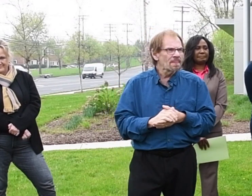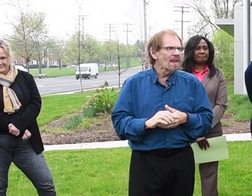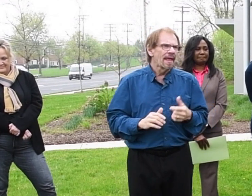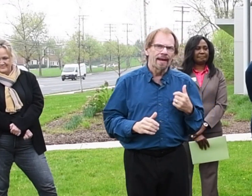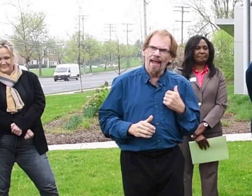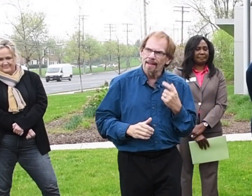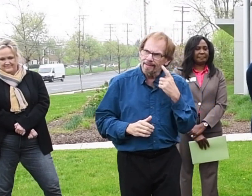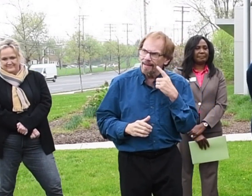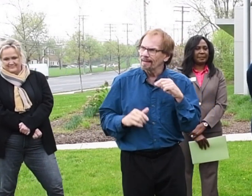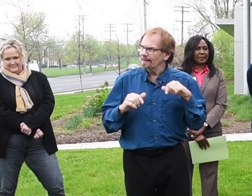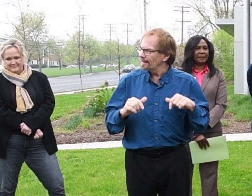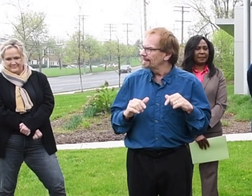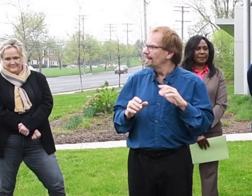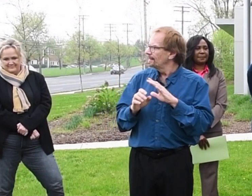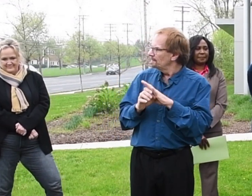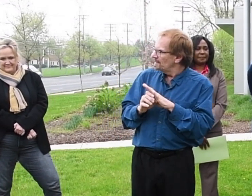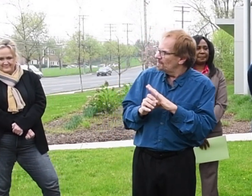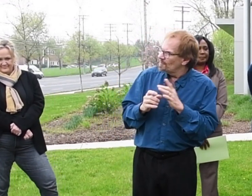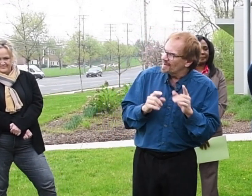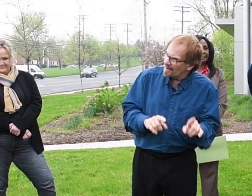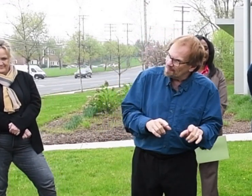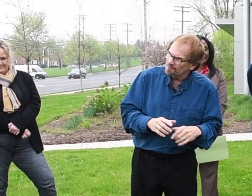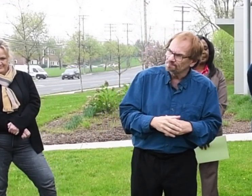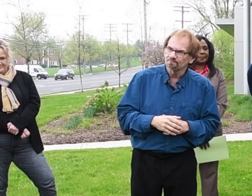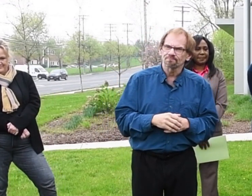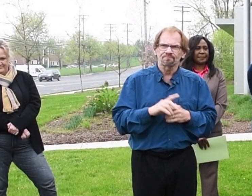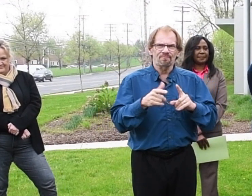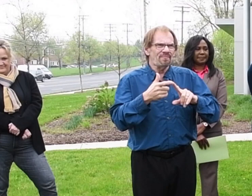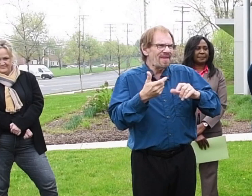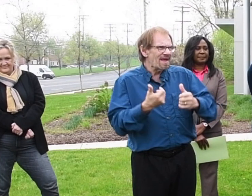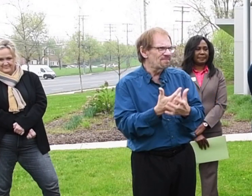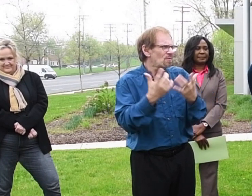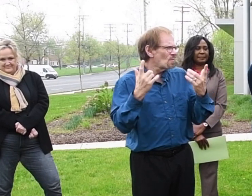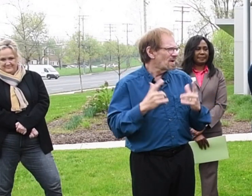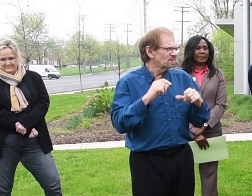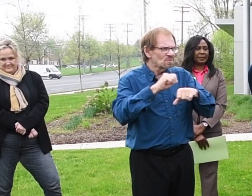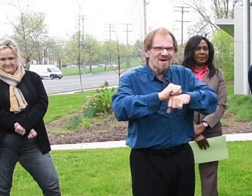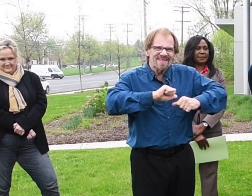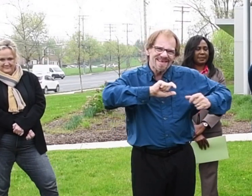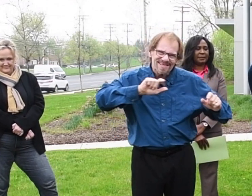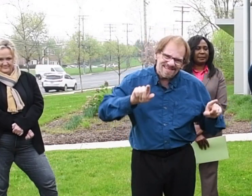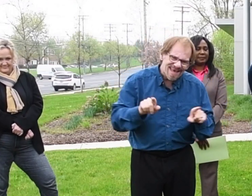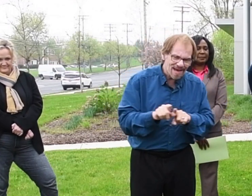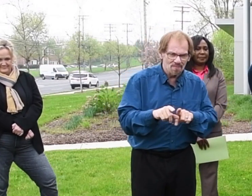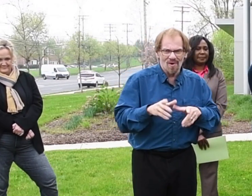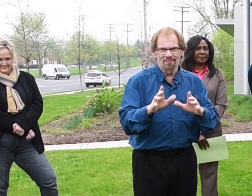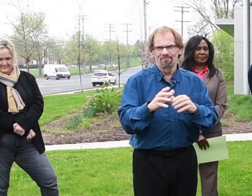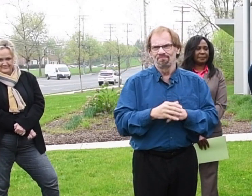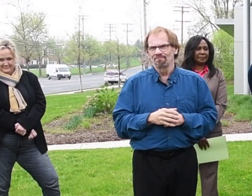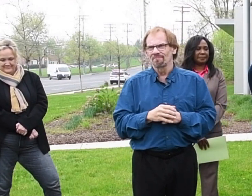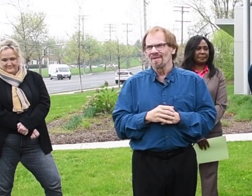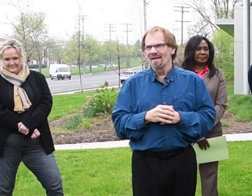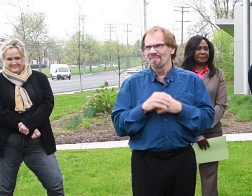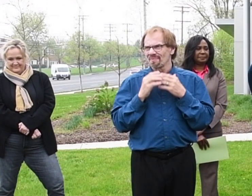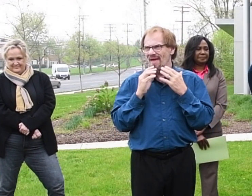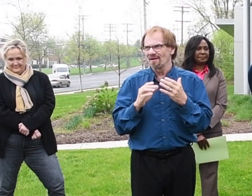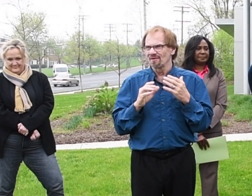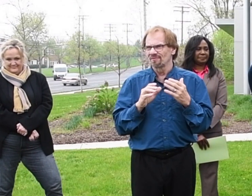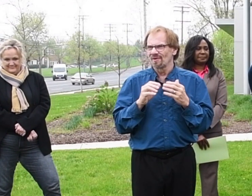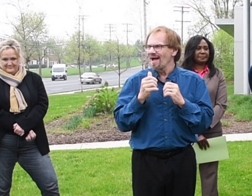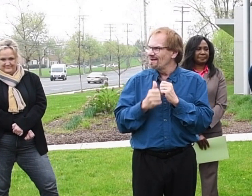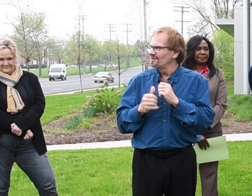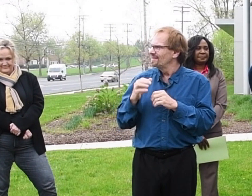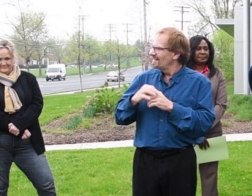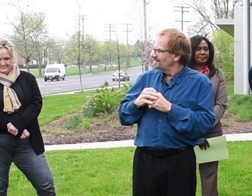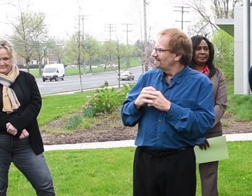that this is an example of what can happen when everyone is pulling in the same direction. So thank you to every elected